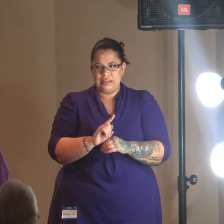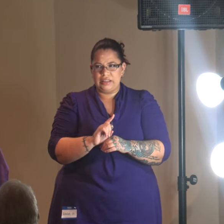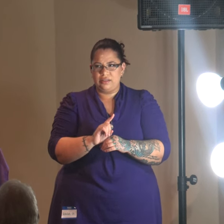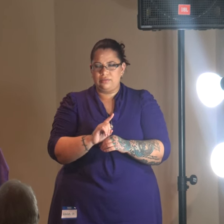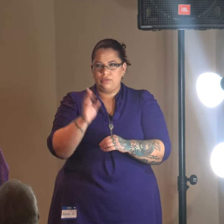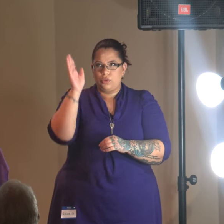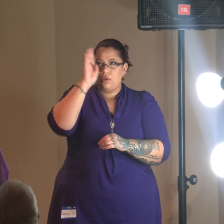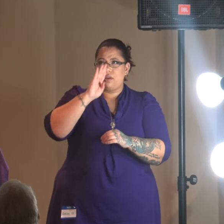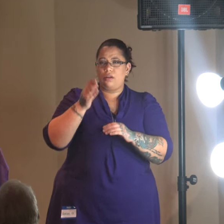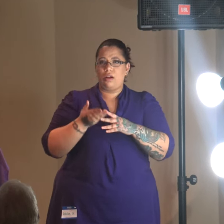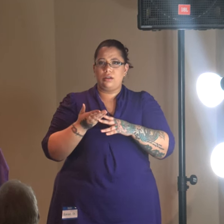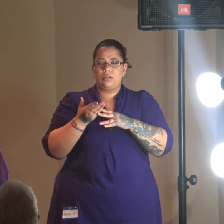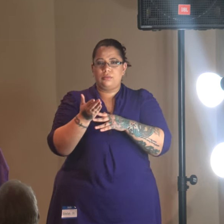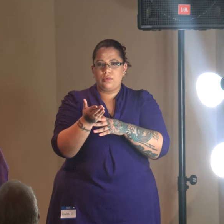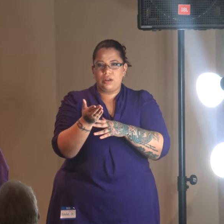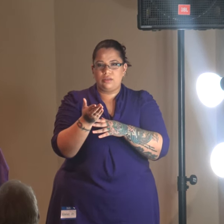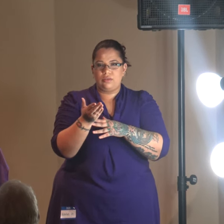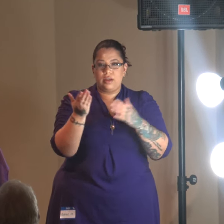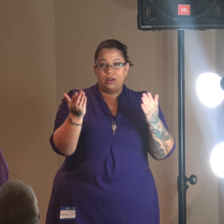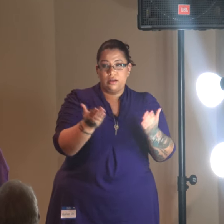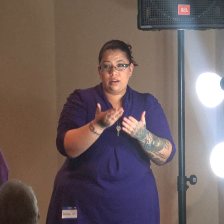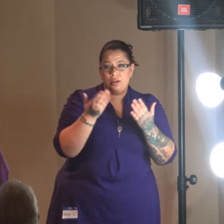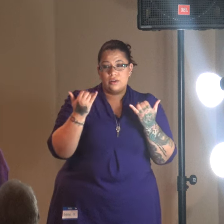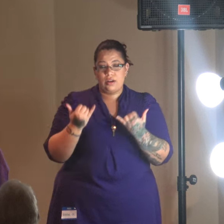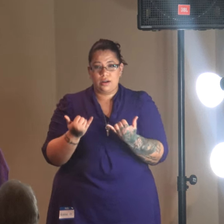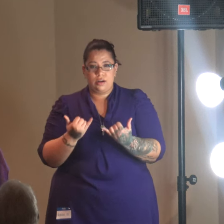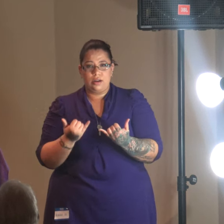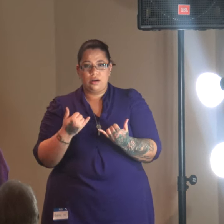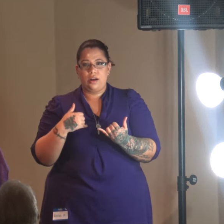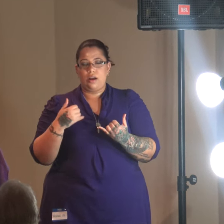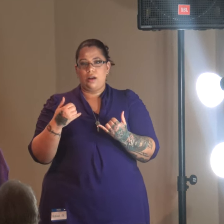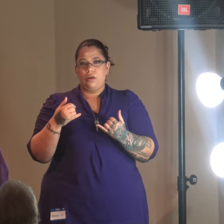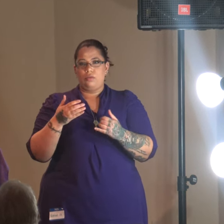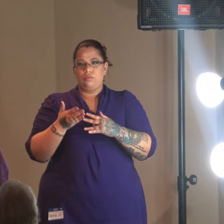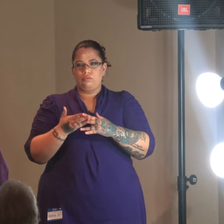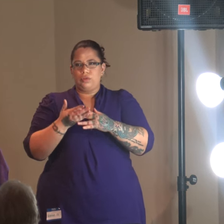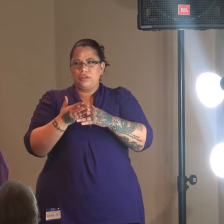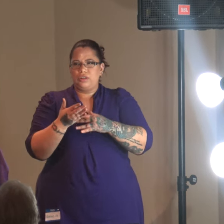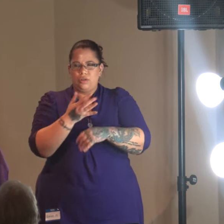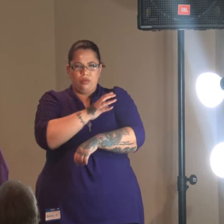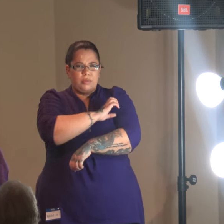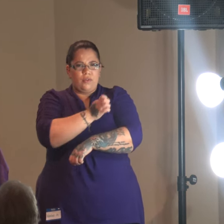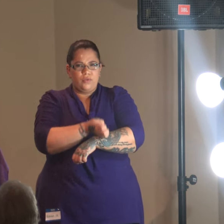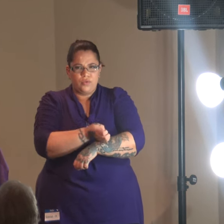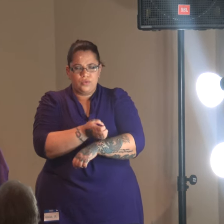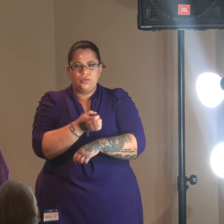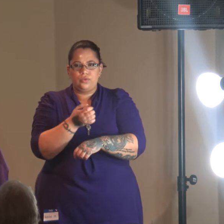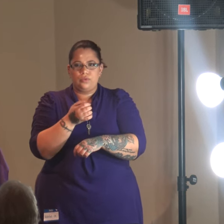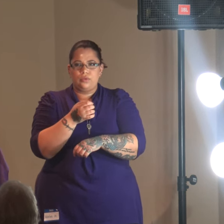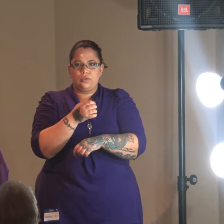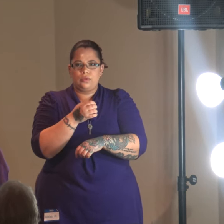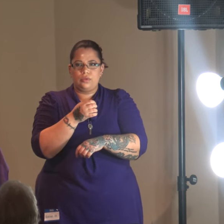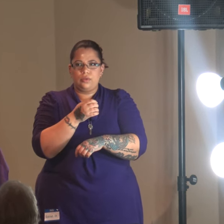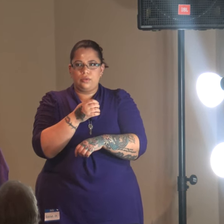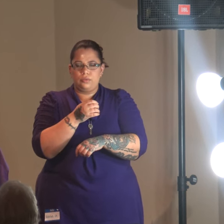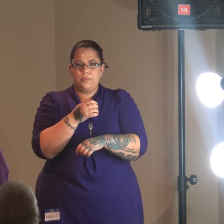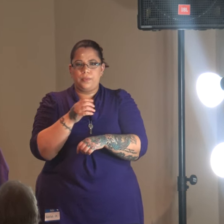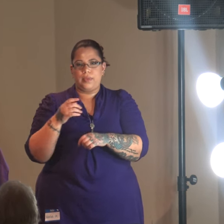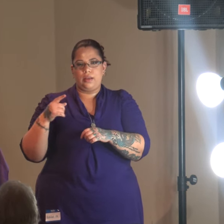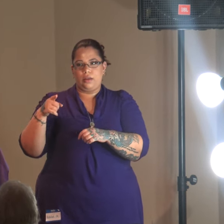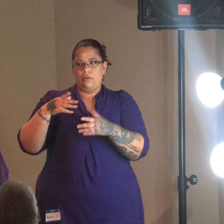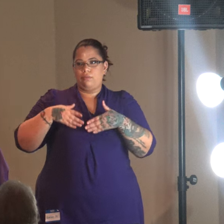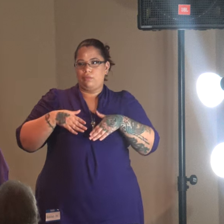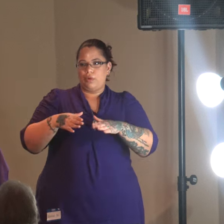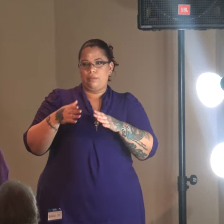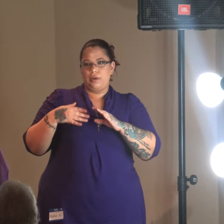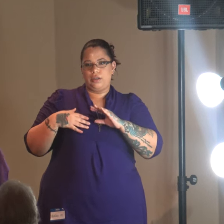expressed. Right here and right now, we shine our lights powerfully so that everyone around us has permission to shine their own light.